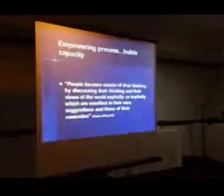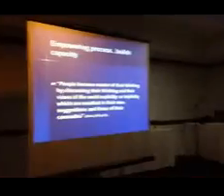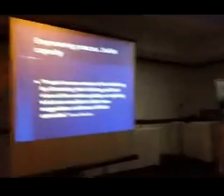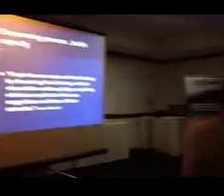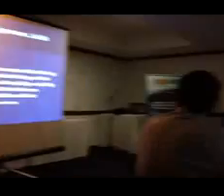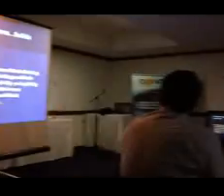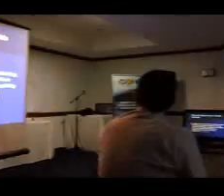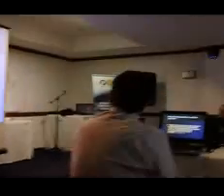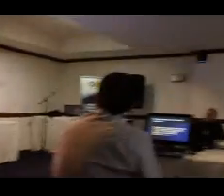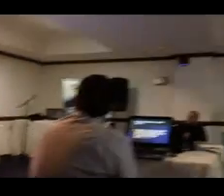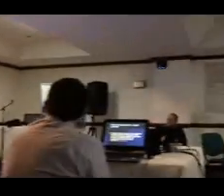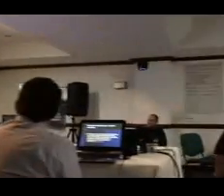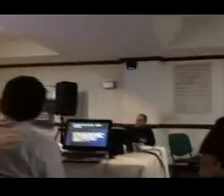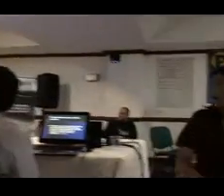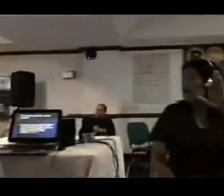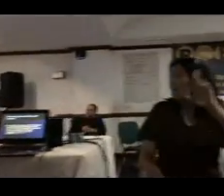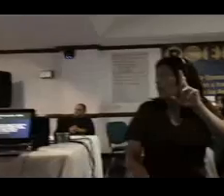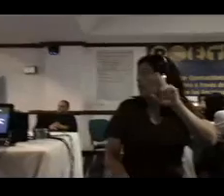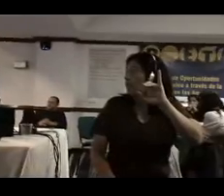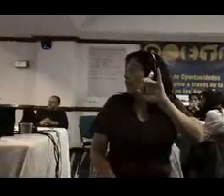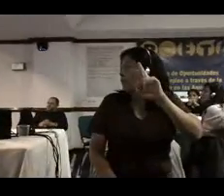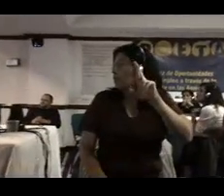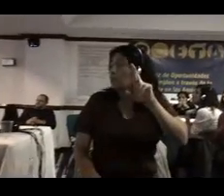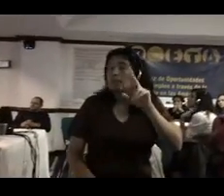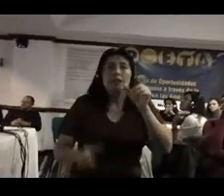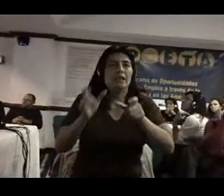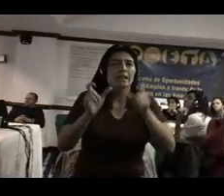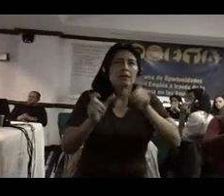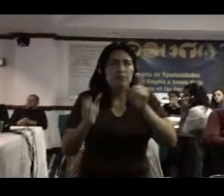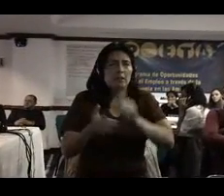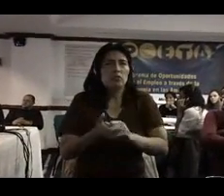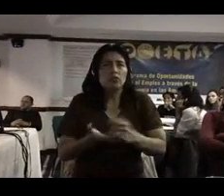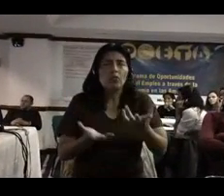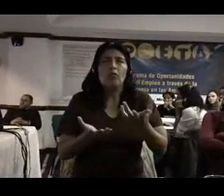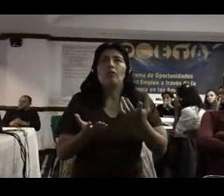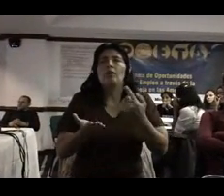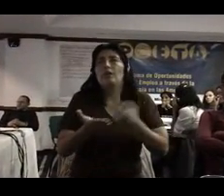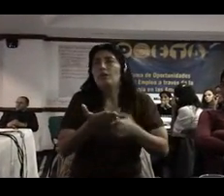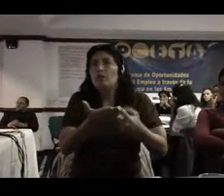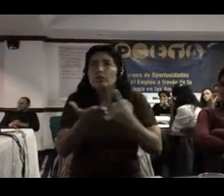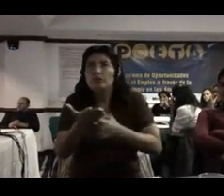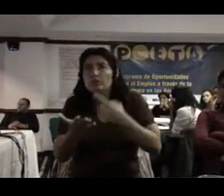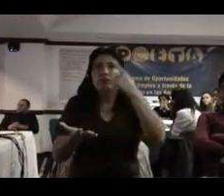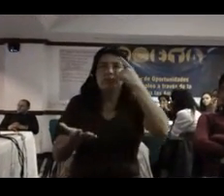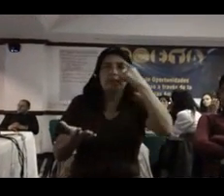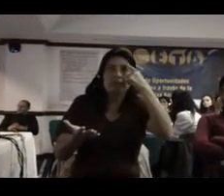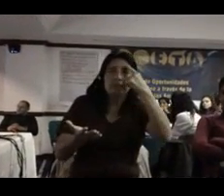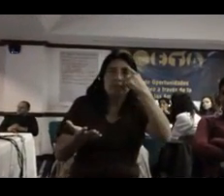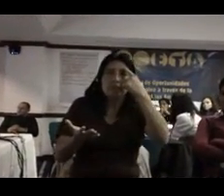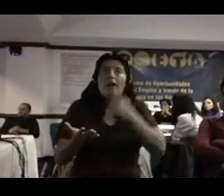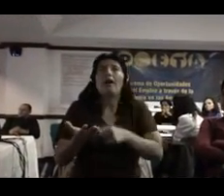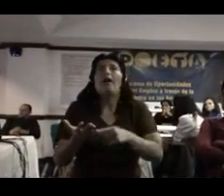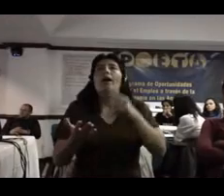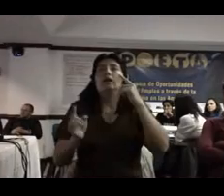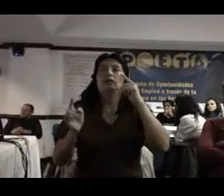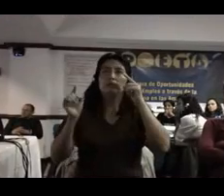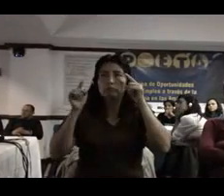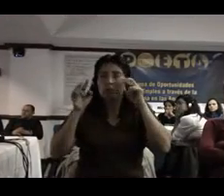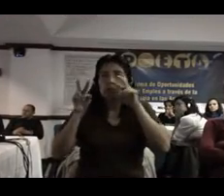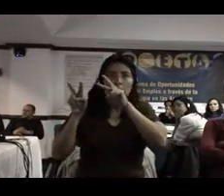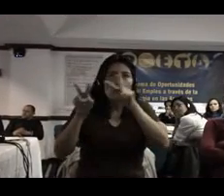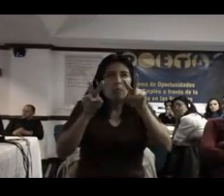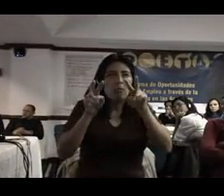their thinking by discussing their thinking and their views of the world explicitly or implicitly, which manifest in their own suggestions and those